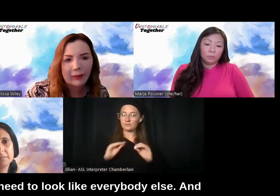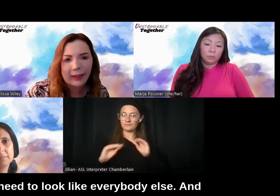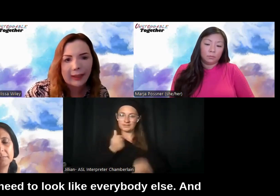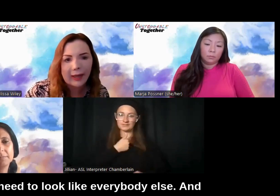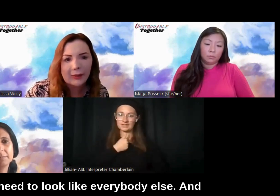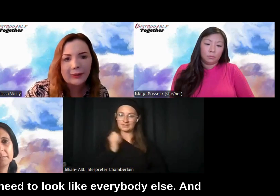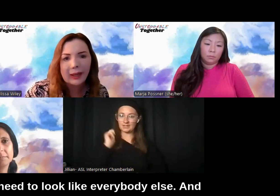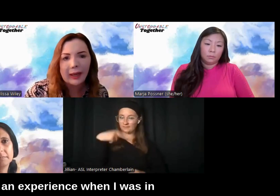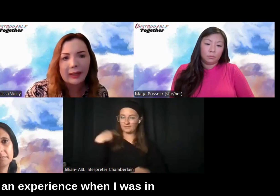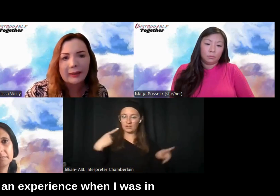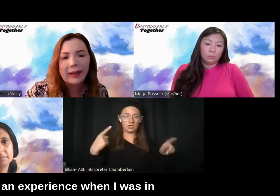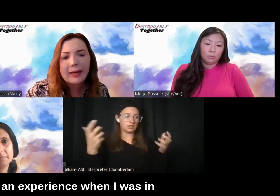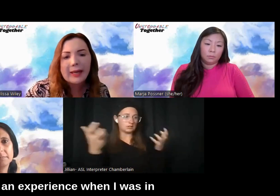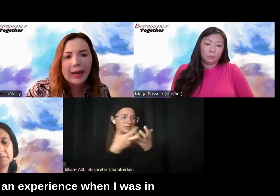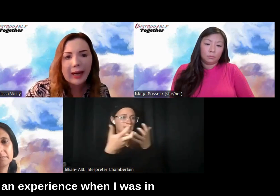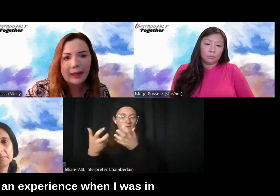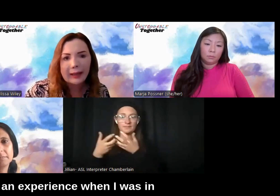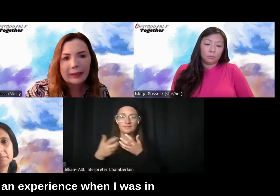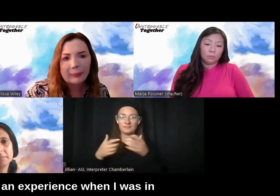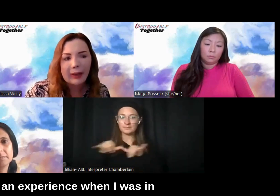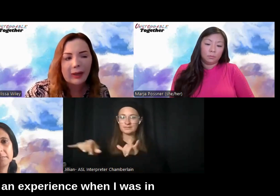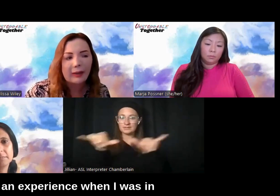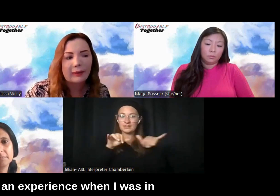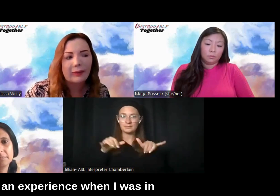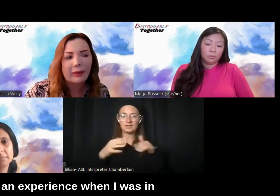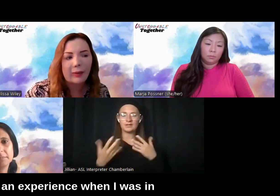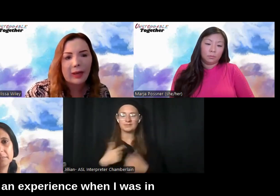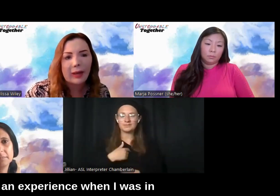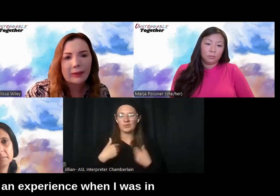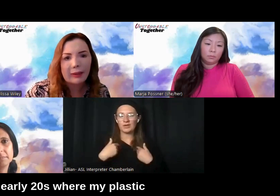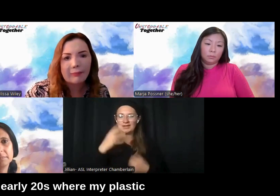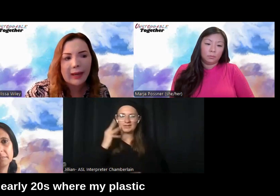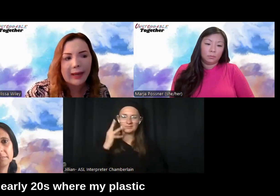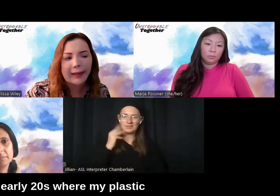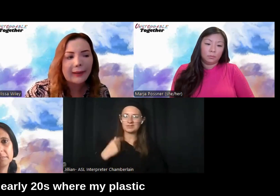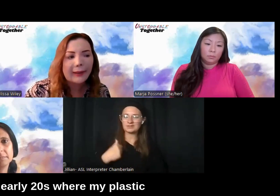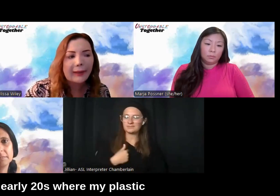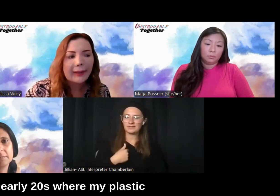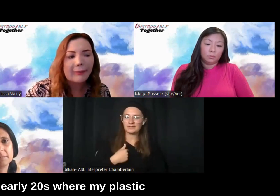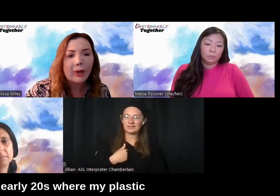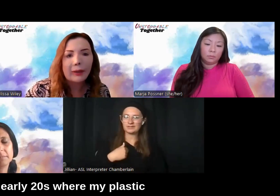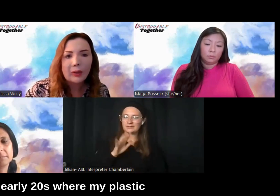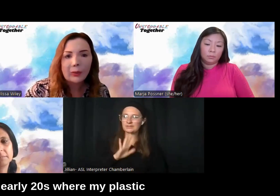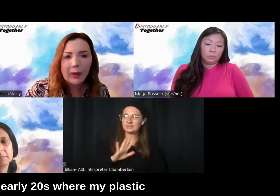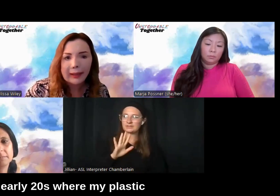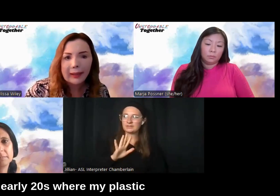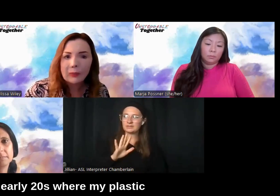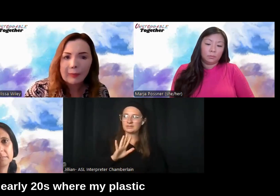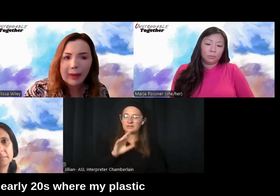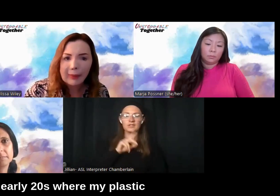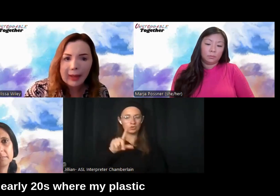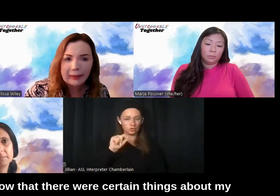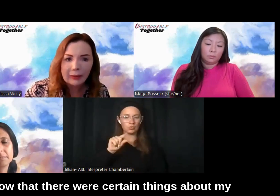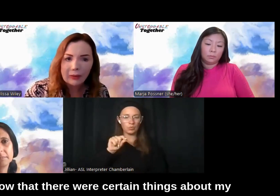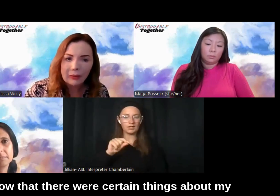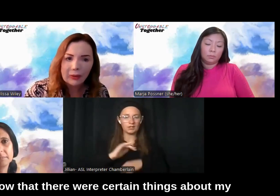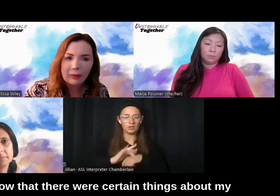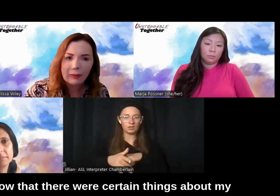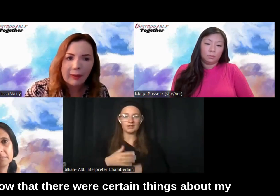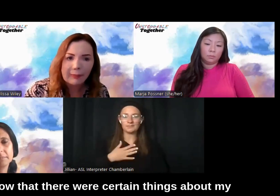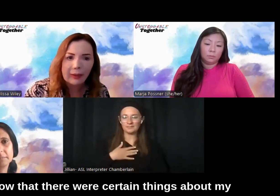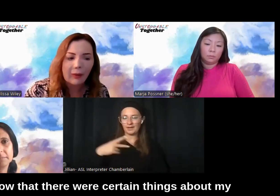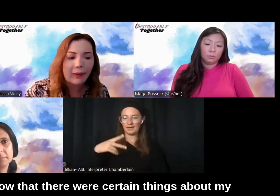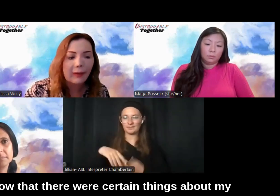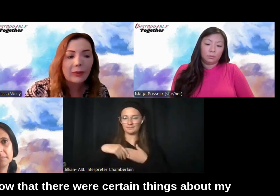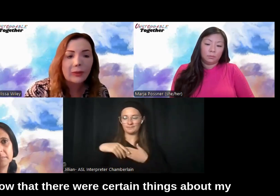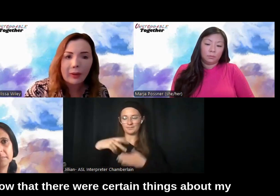like everybody else. And I had an experience when I was in my early 20s where my plastic surgeon